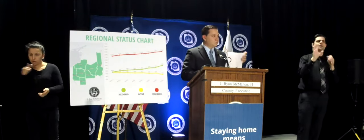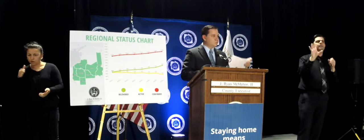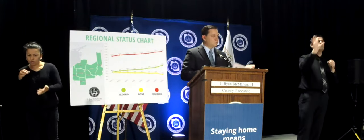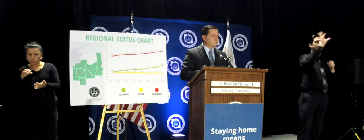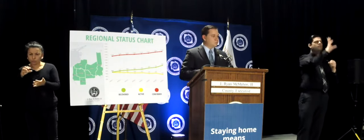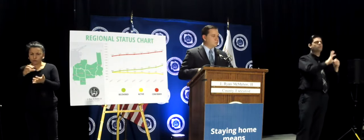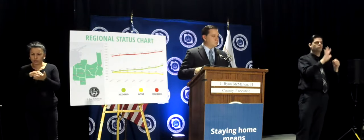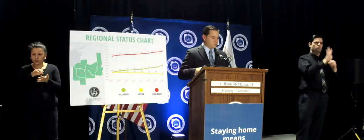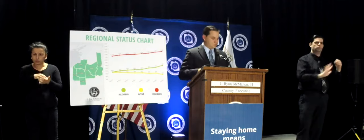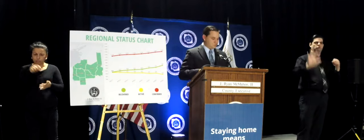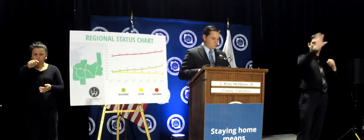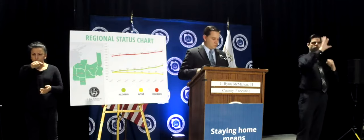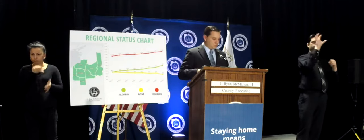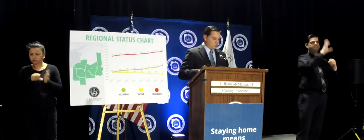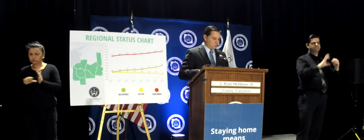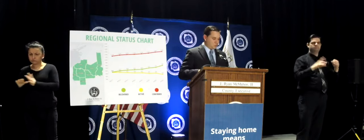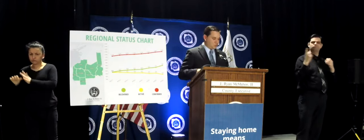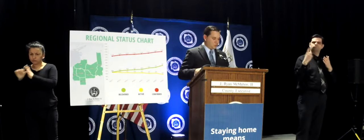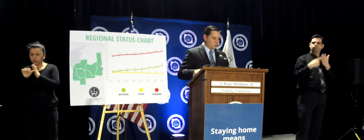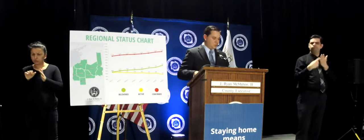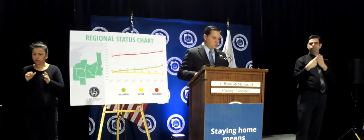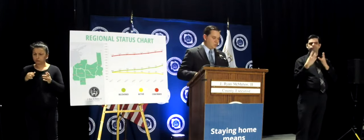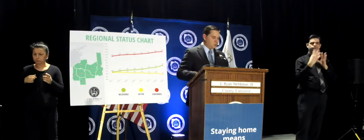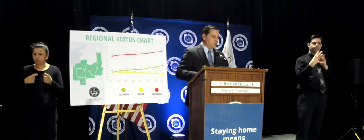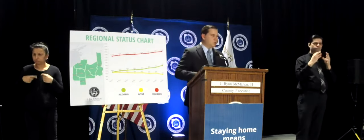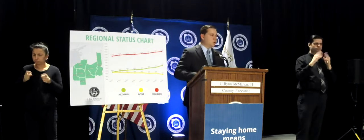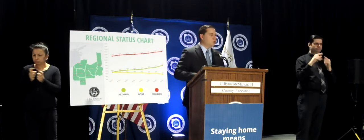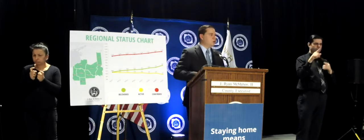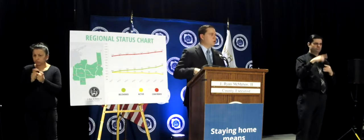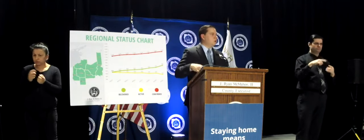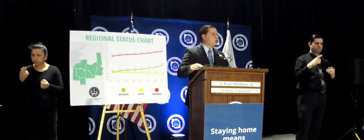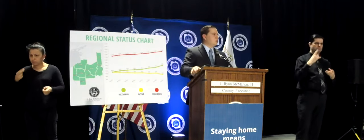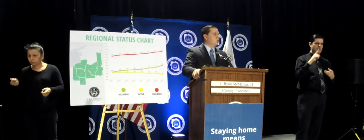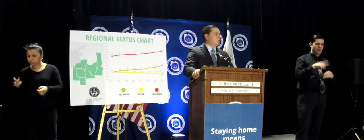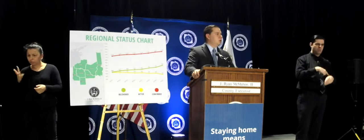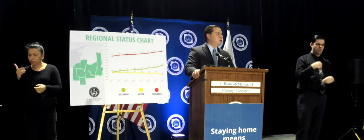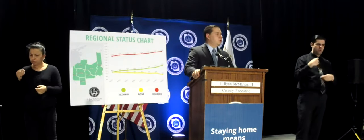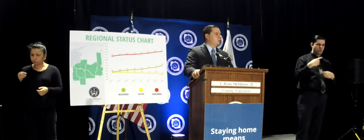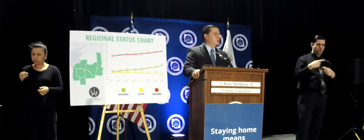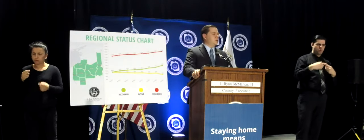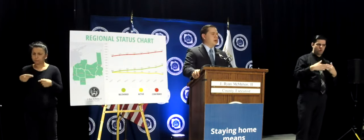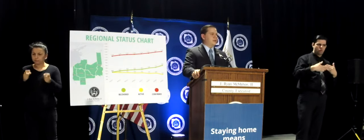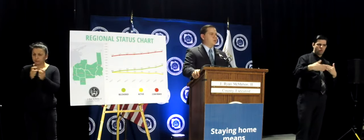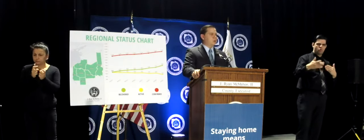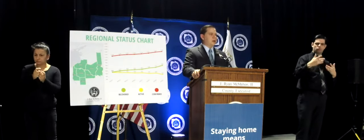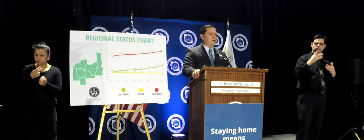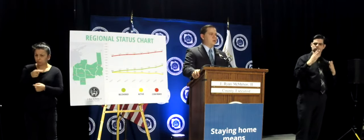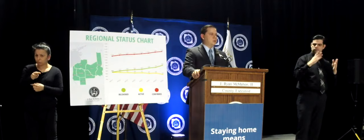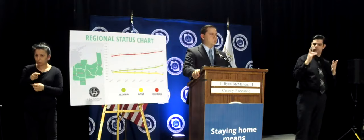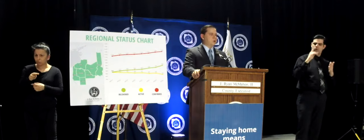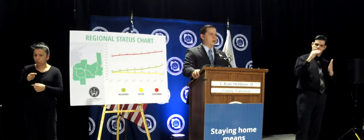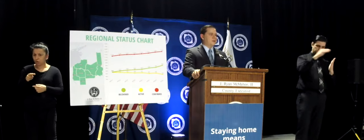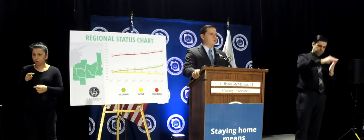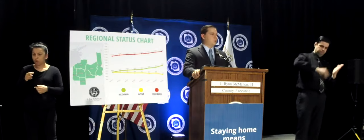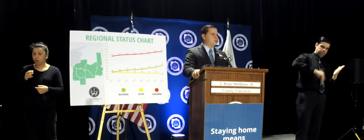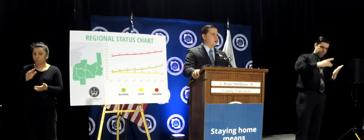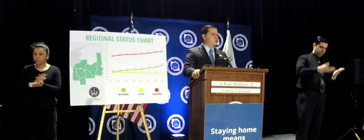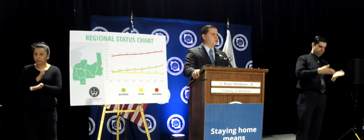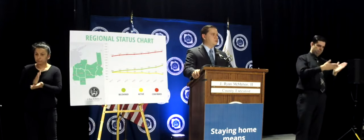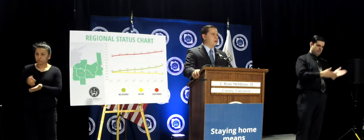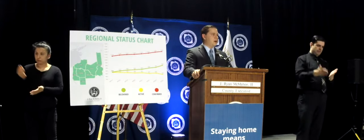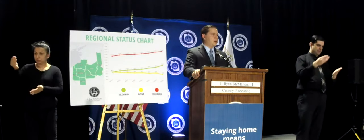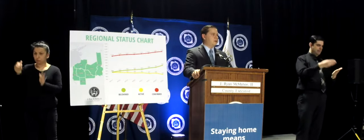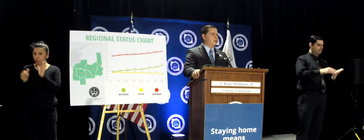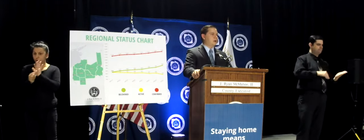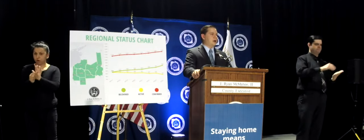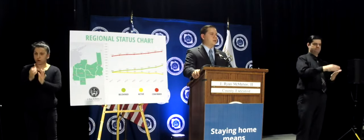meetings do you think you have to have before you're ready to submit a document? Yeah, I think we're going to have some more